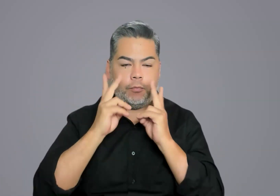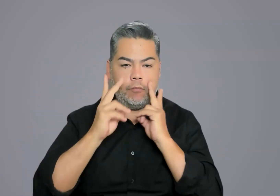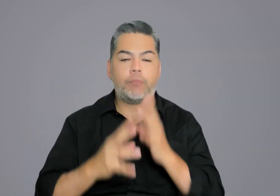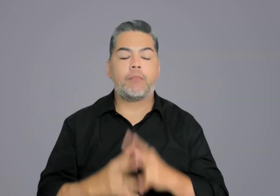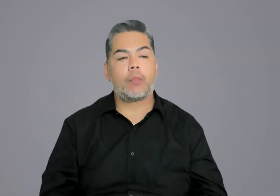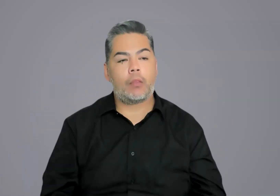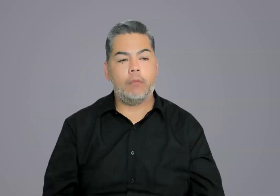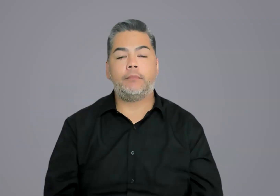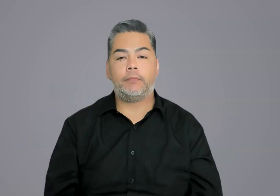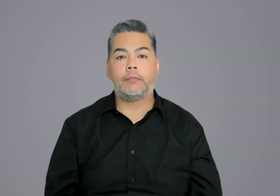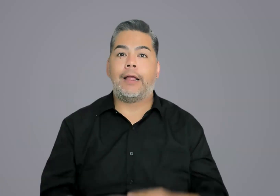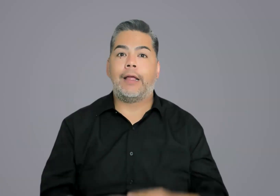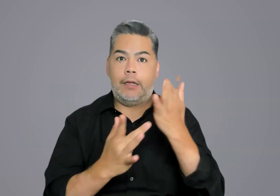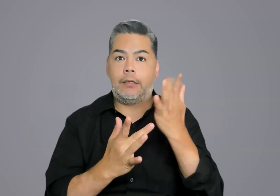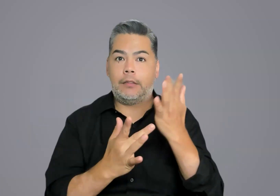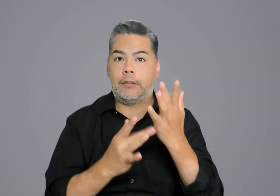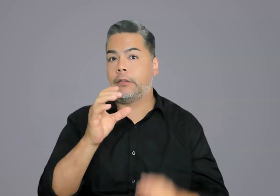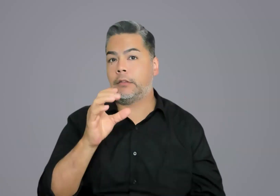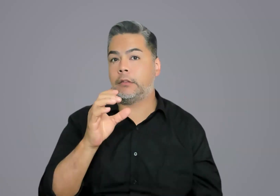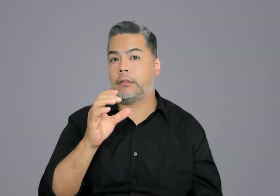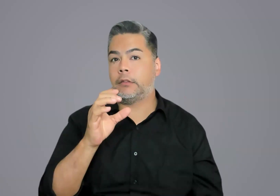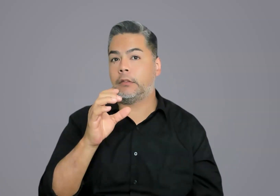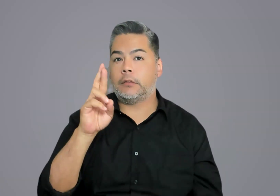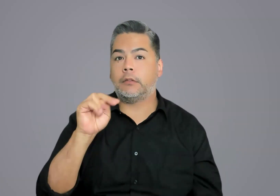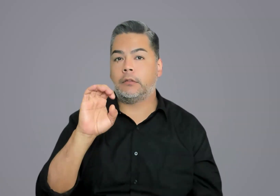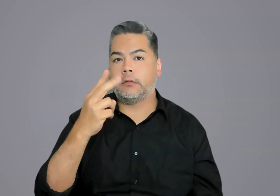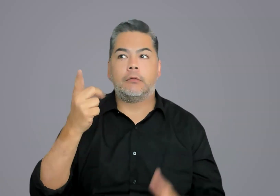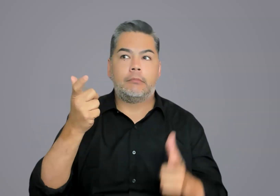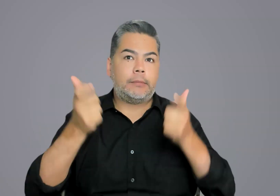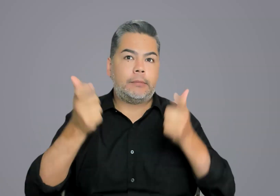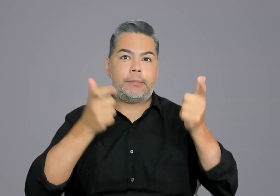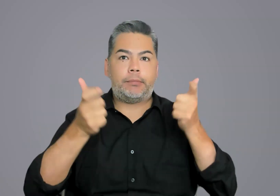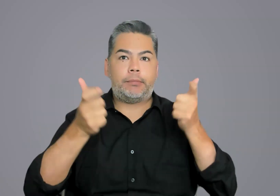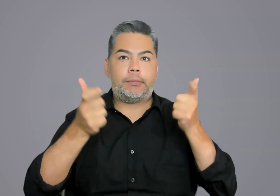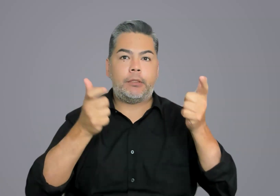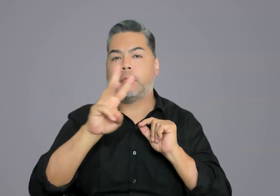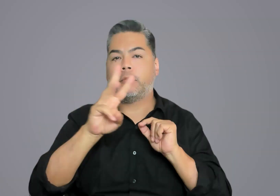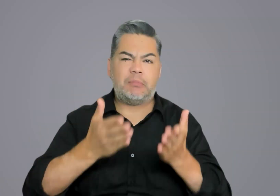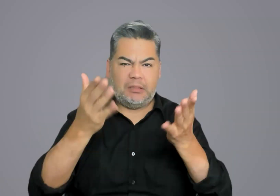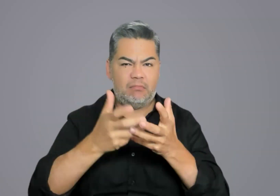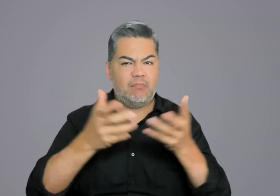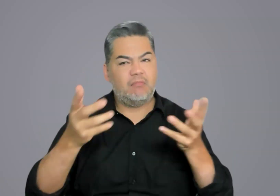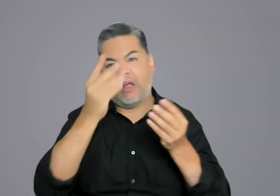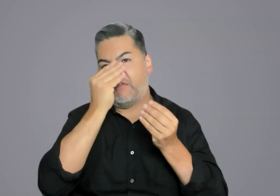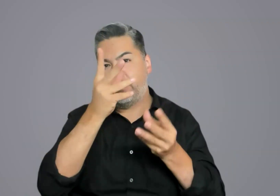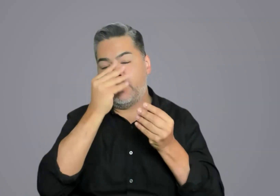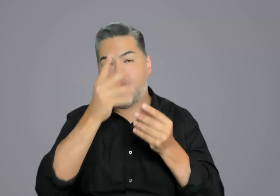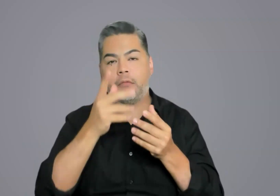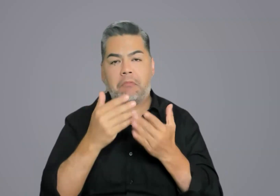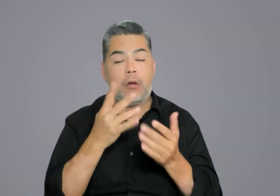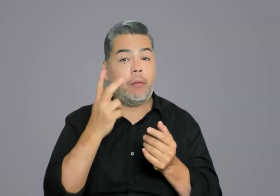TechCrunch is a big website that presents a lot of information. Whether you're blind or sighted, it's just a lot to take